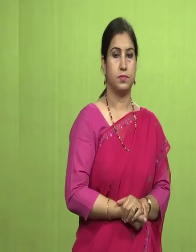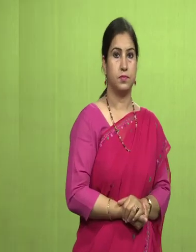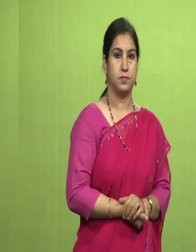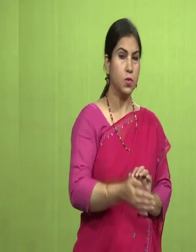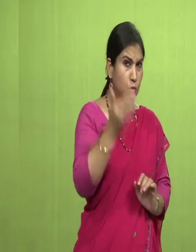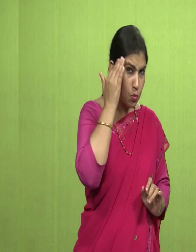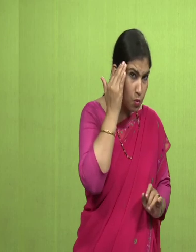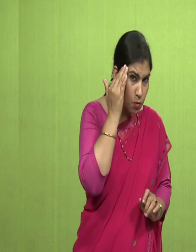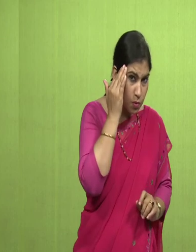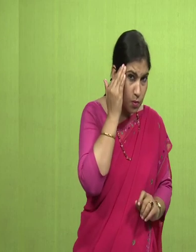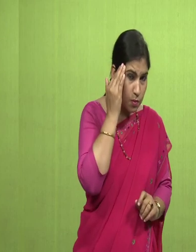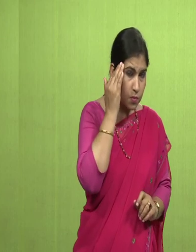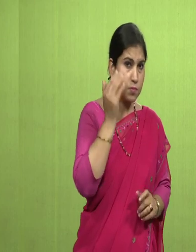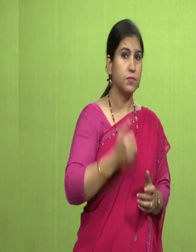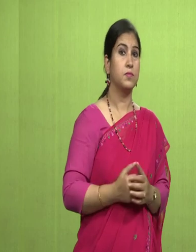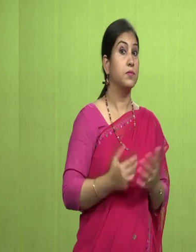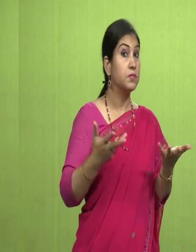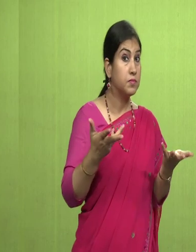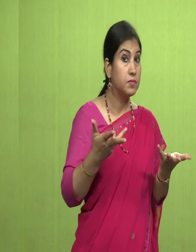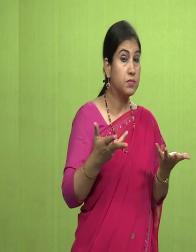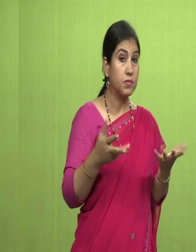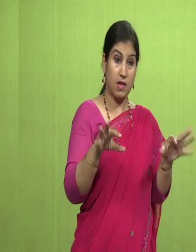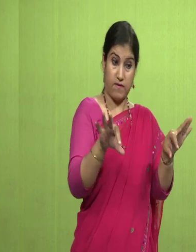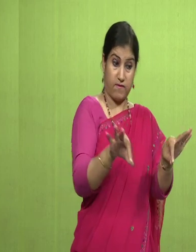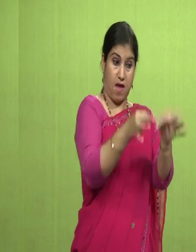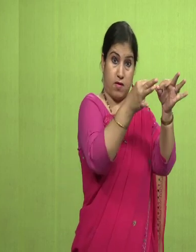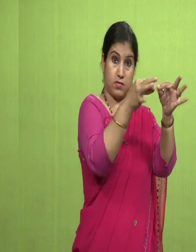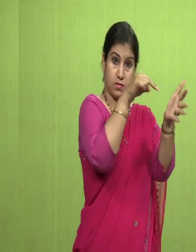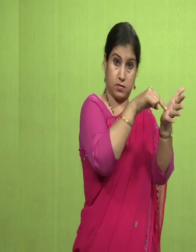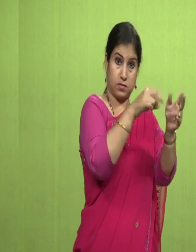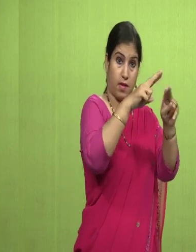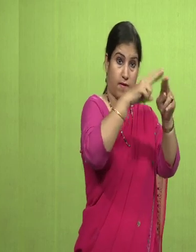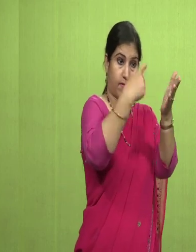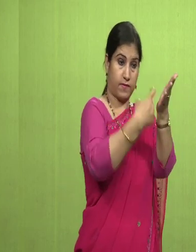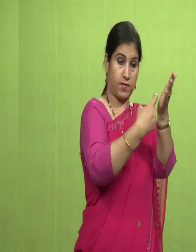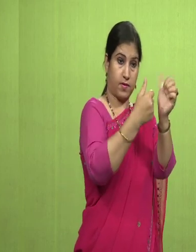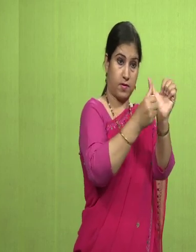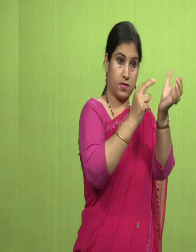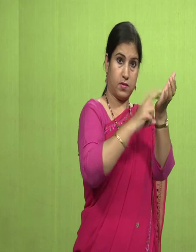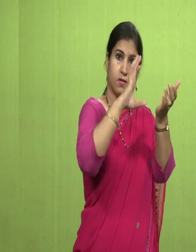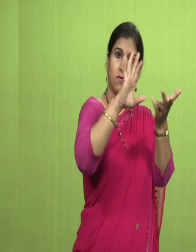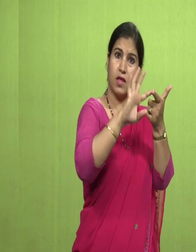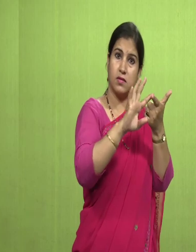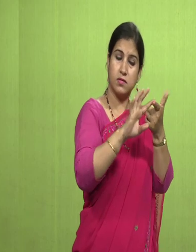Do you know that France is located in which continent of the world?